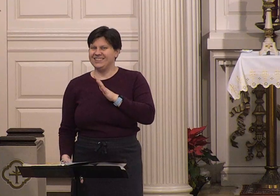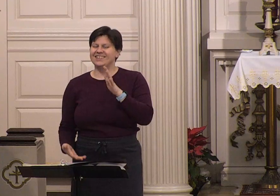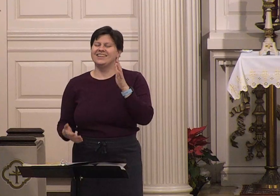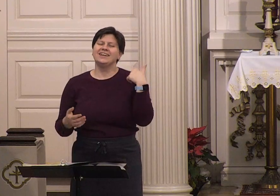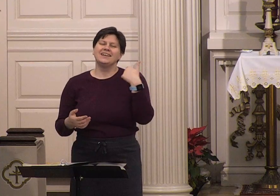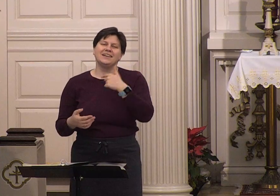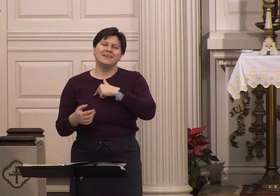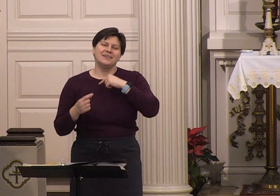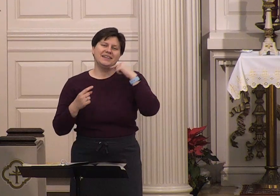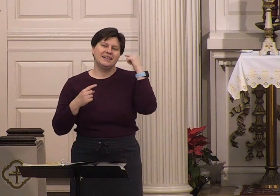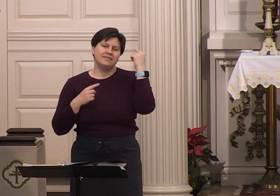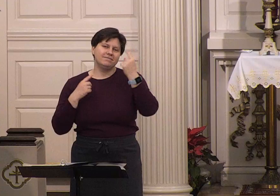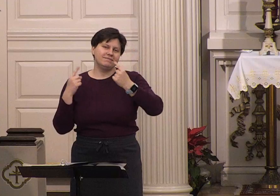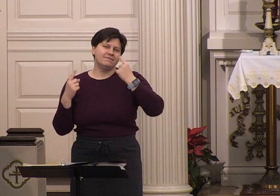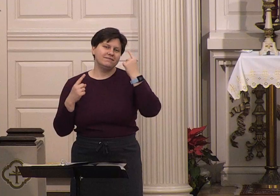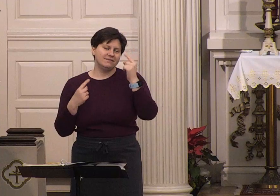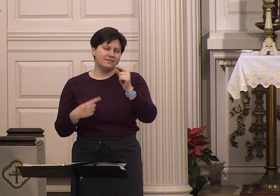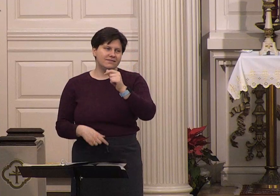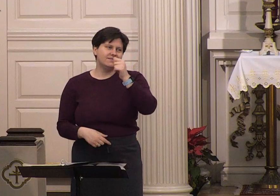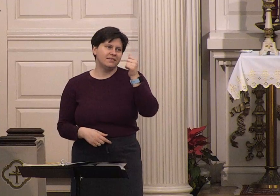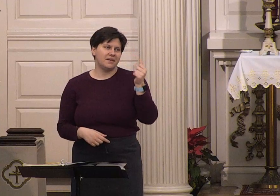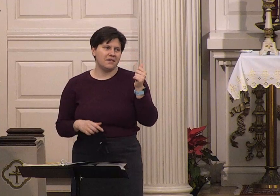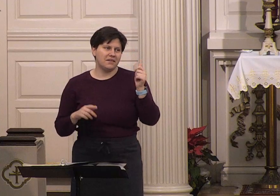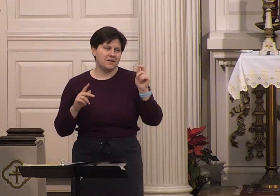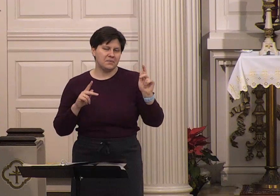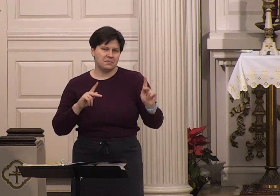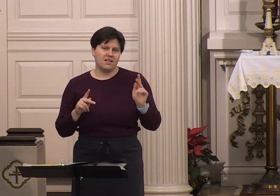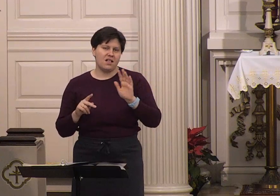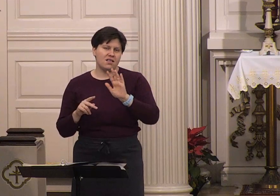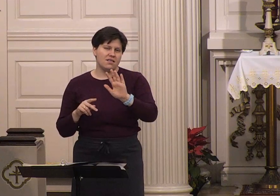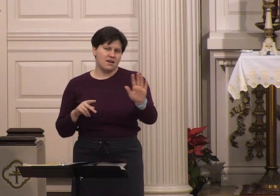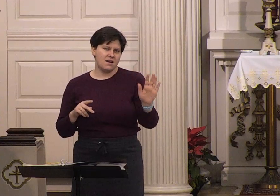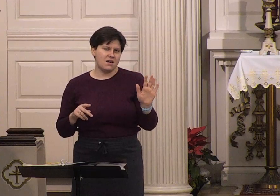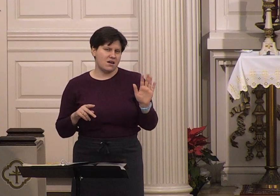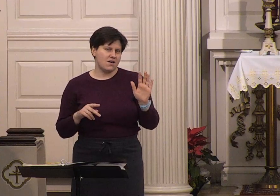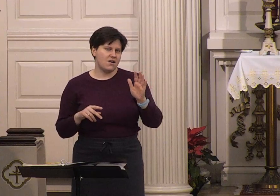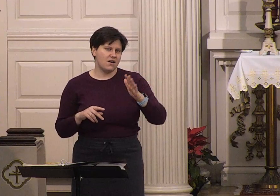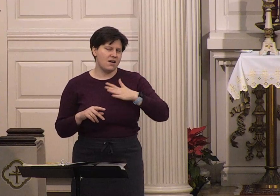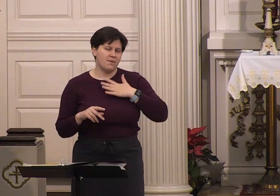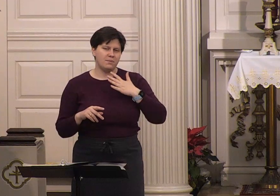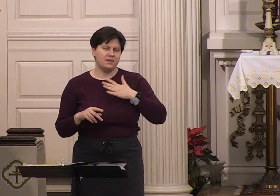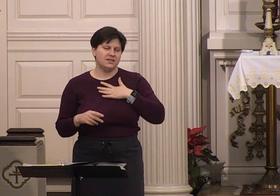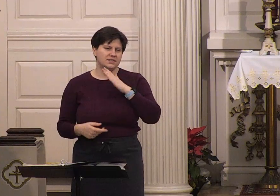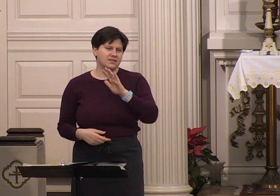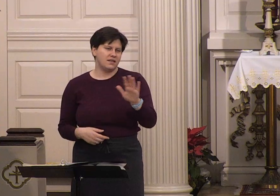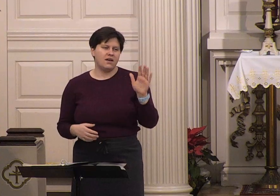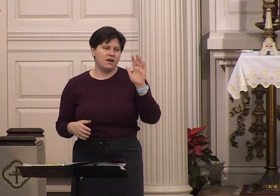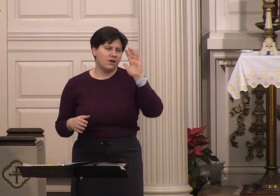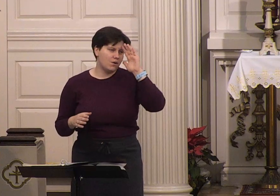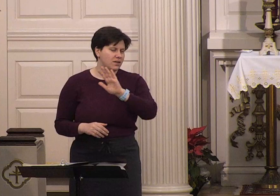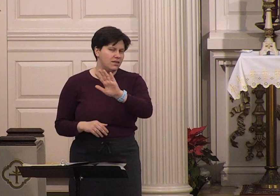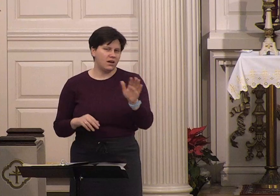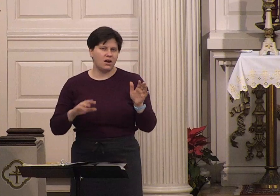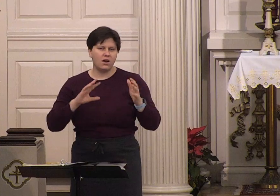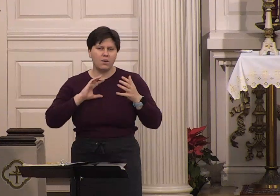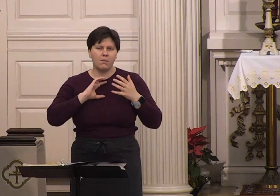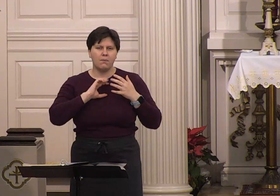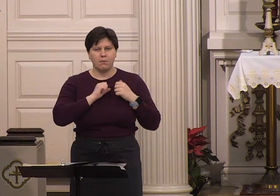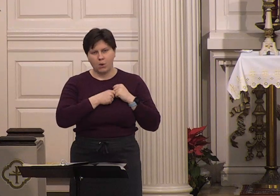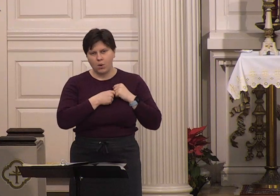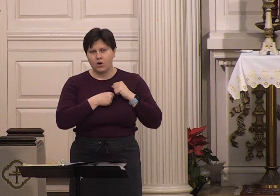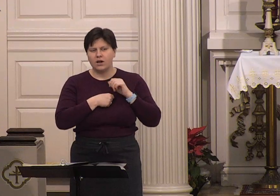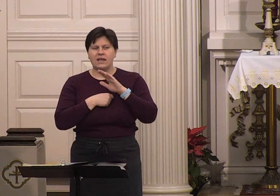about other people, their happiness, their hopes, their mourning, their